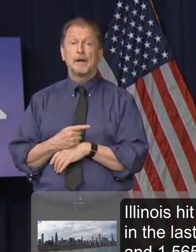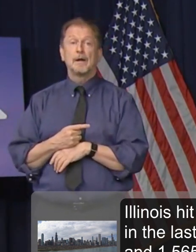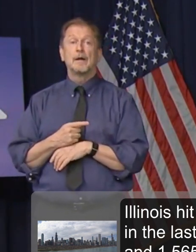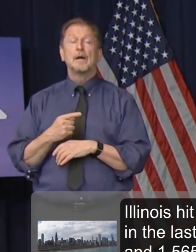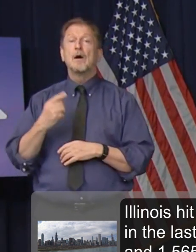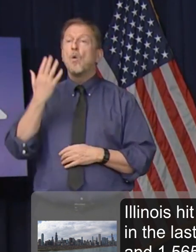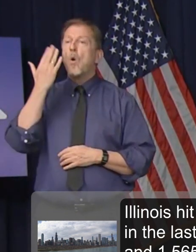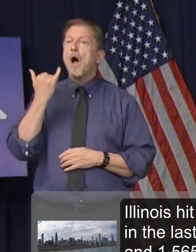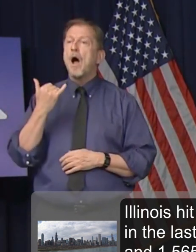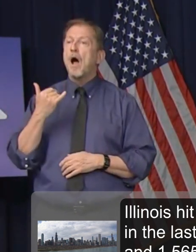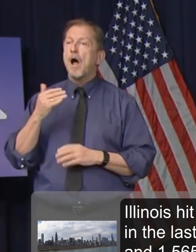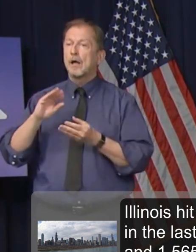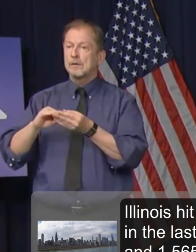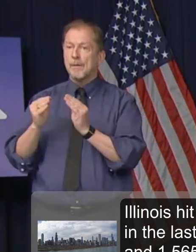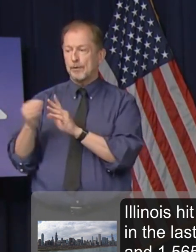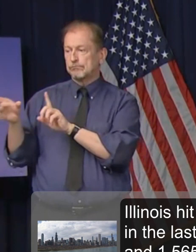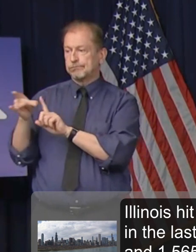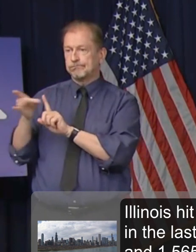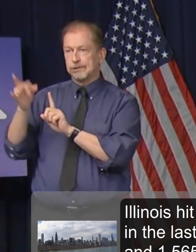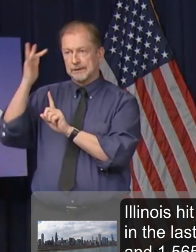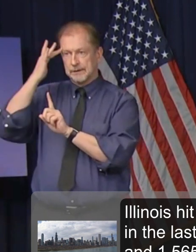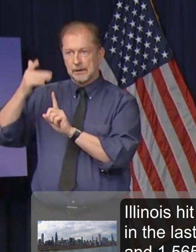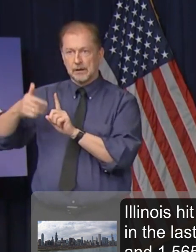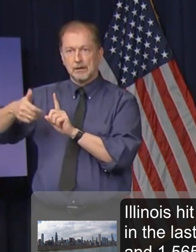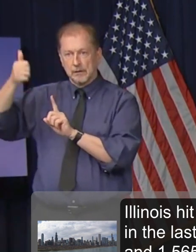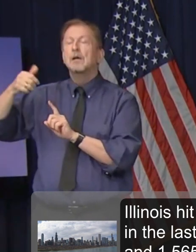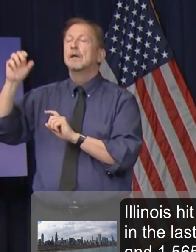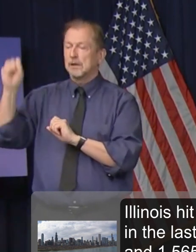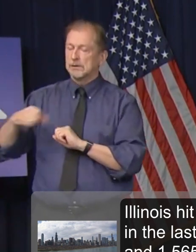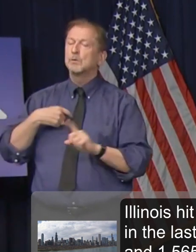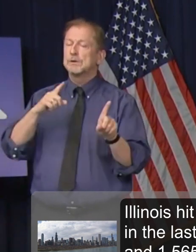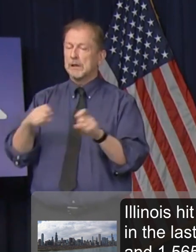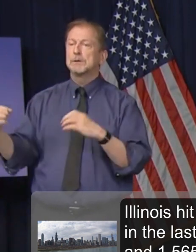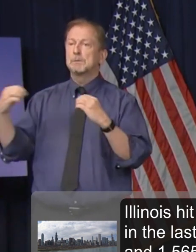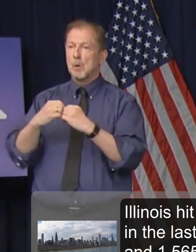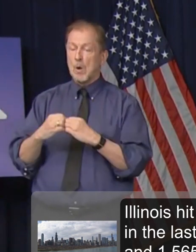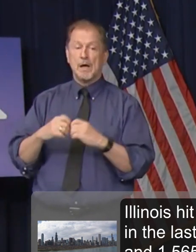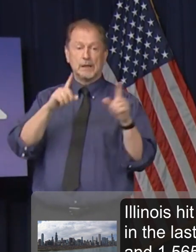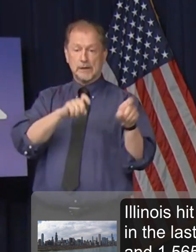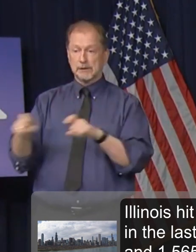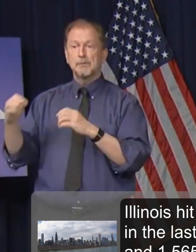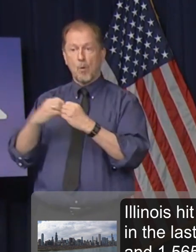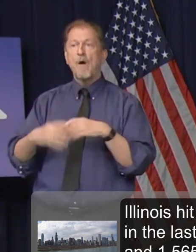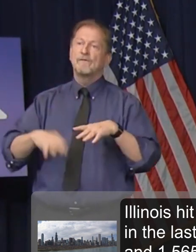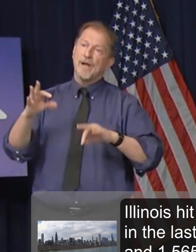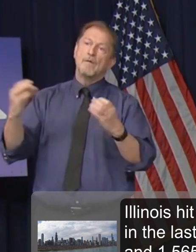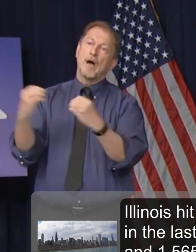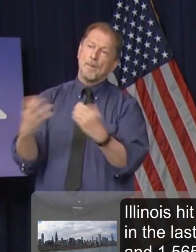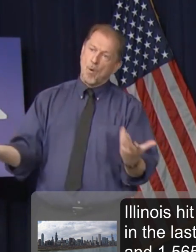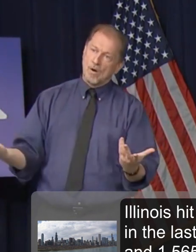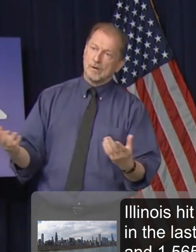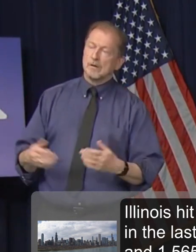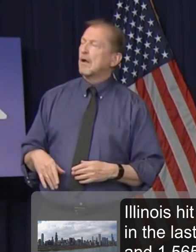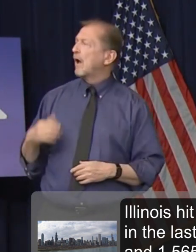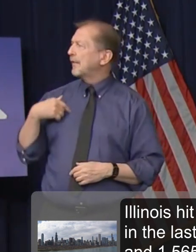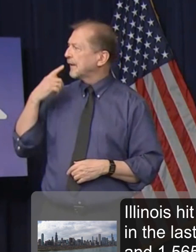to a lot higher positive test count is we tested more people. I think the testing number for today was